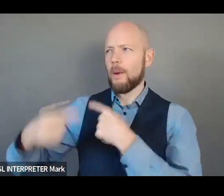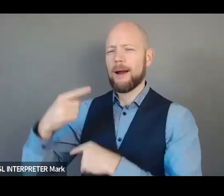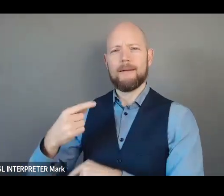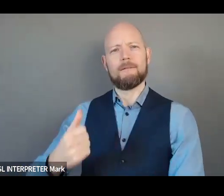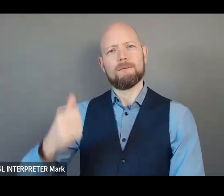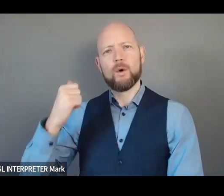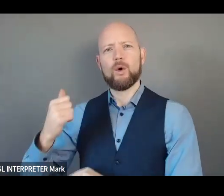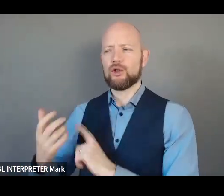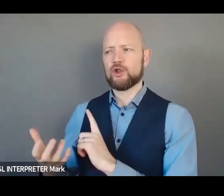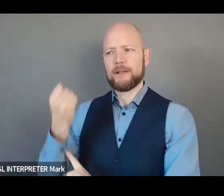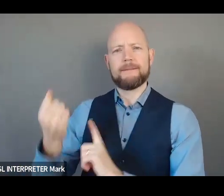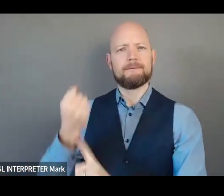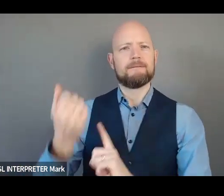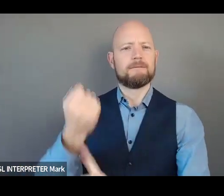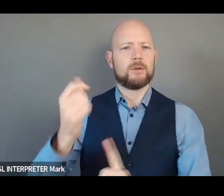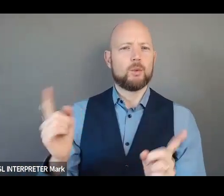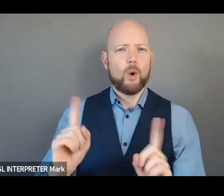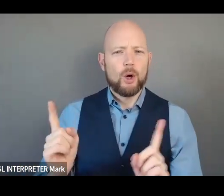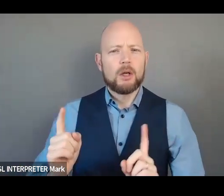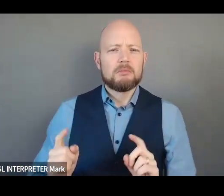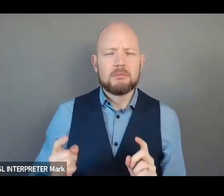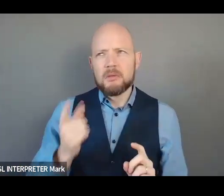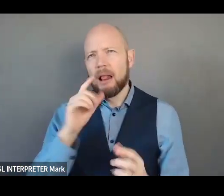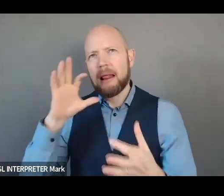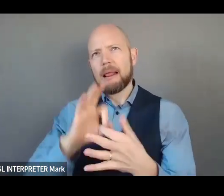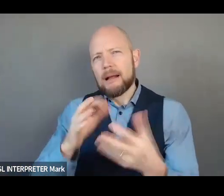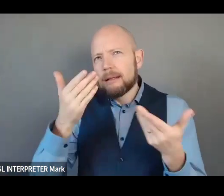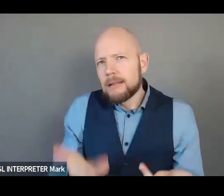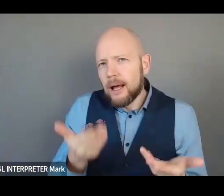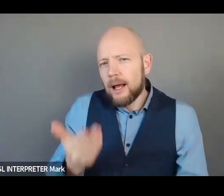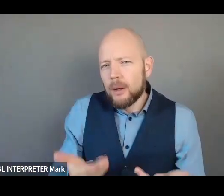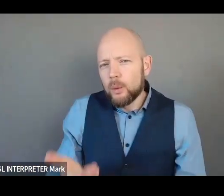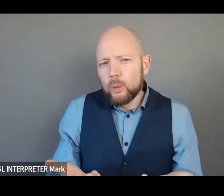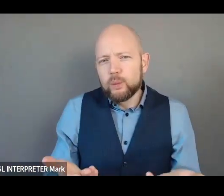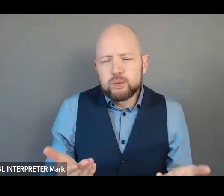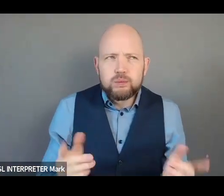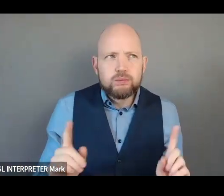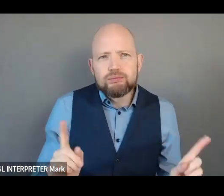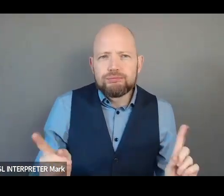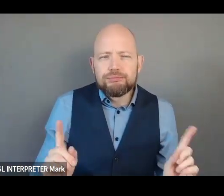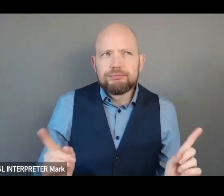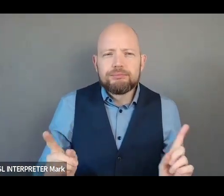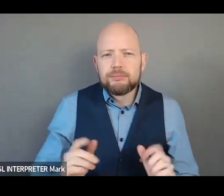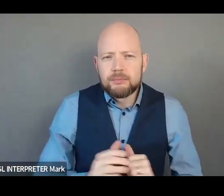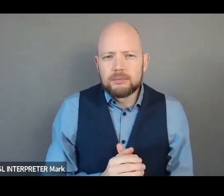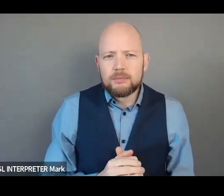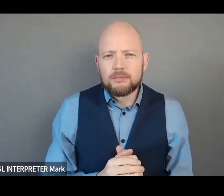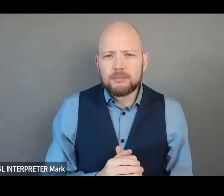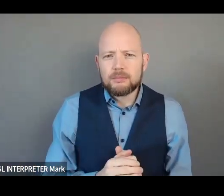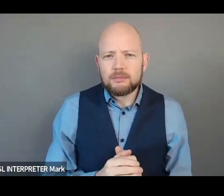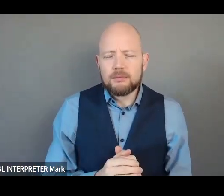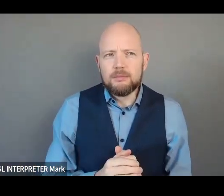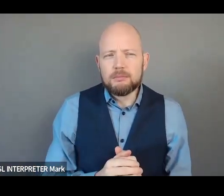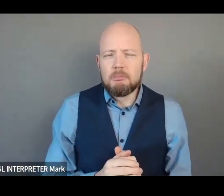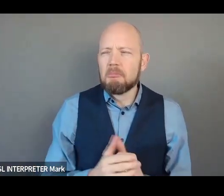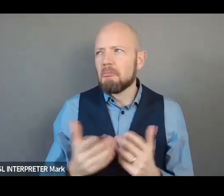and very much relate to what EDICa is all about. The kind of things